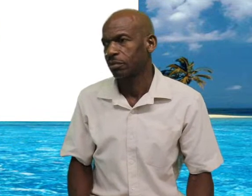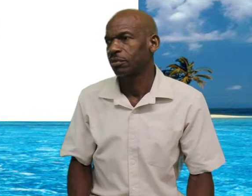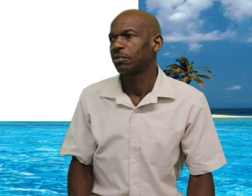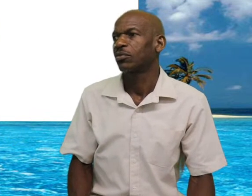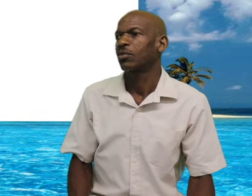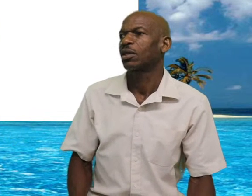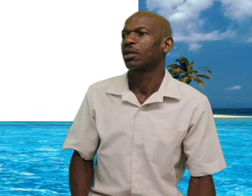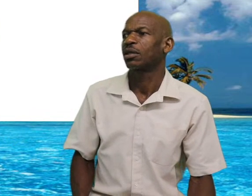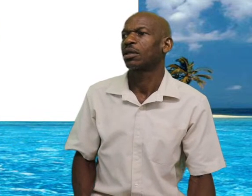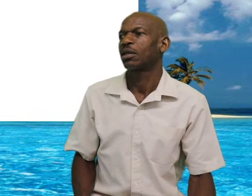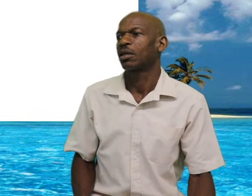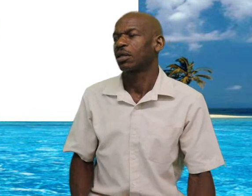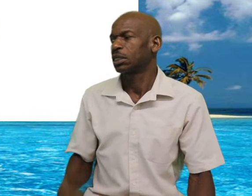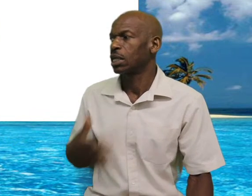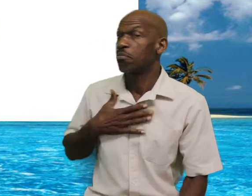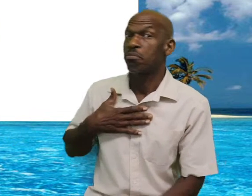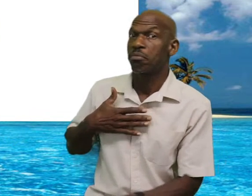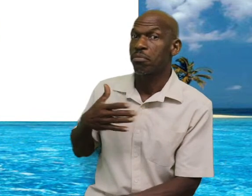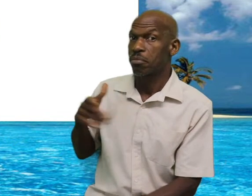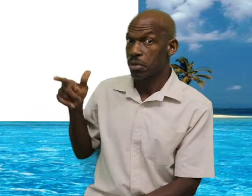It could be pastor